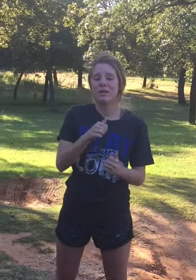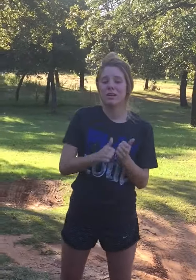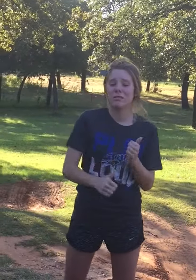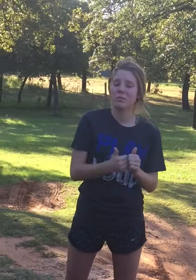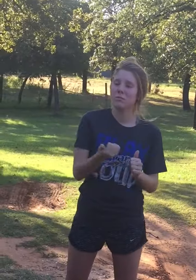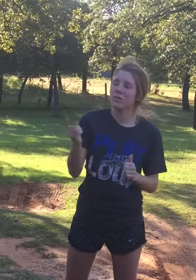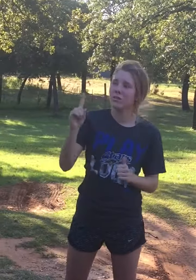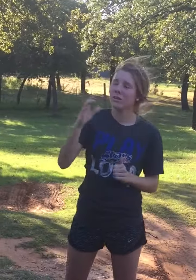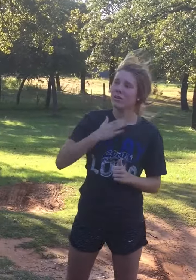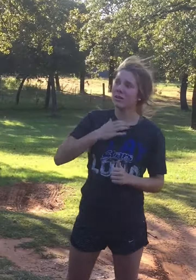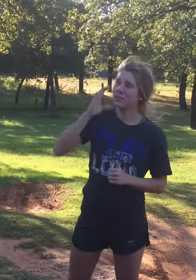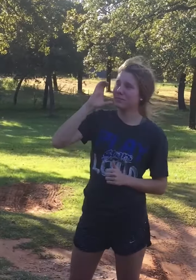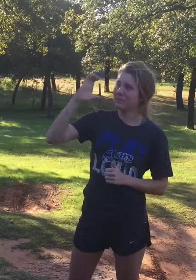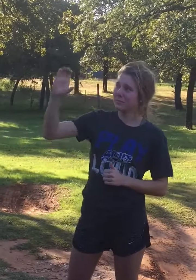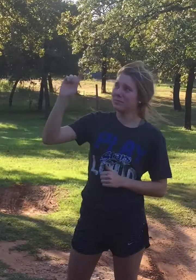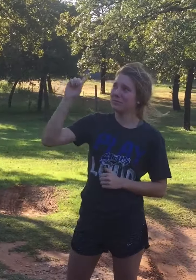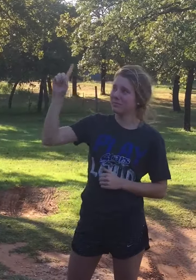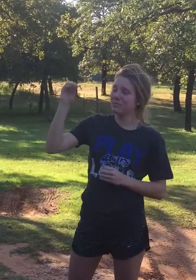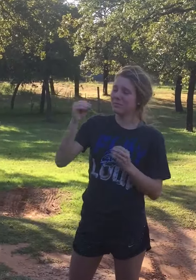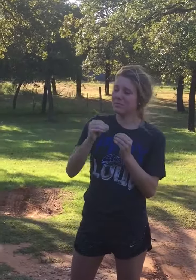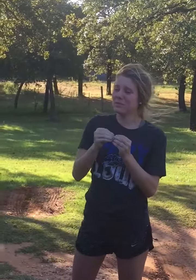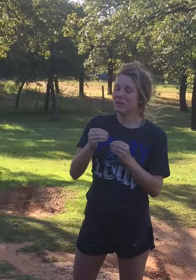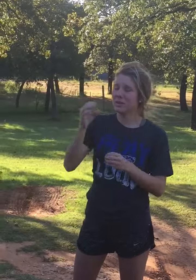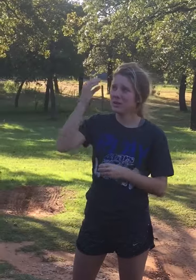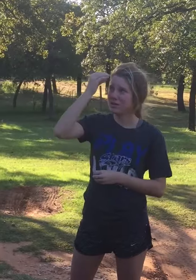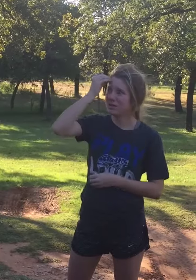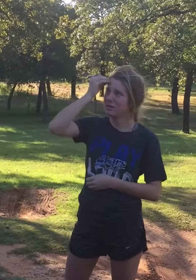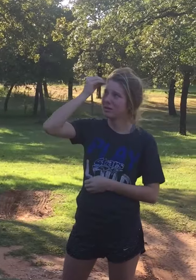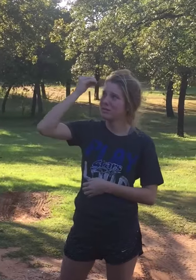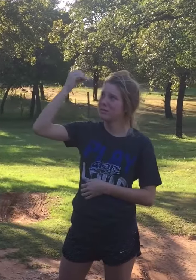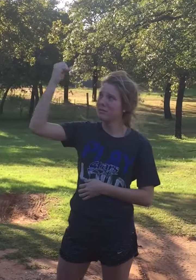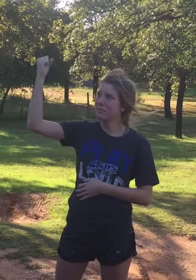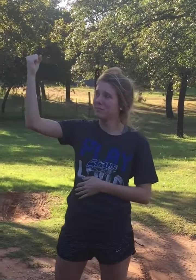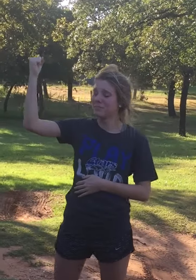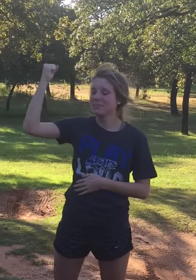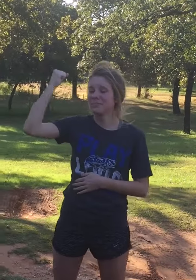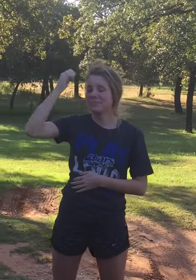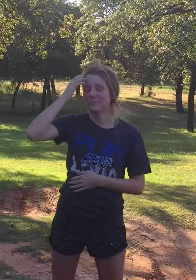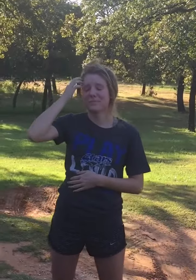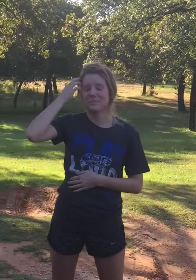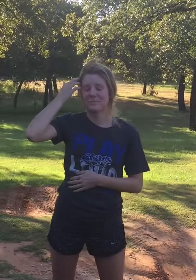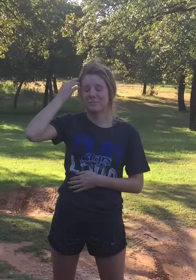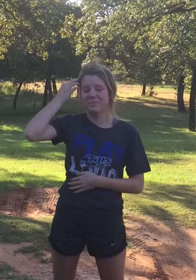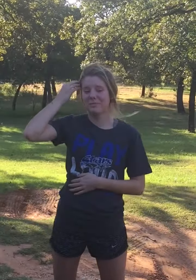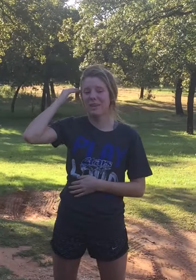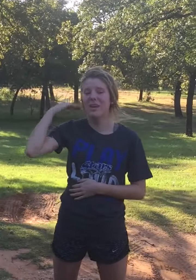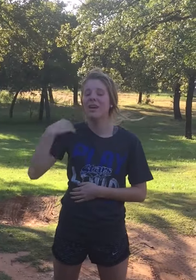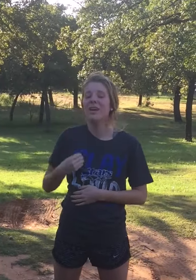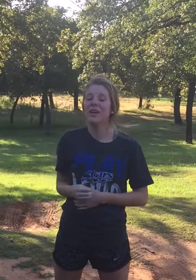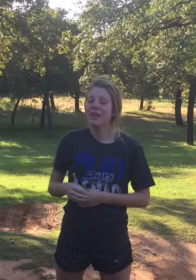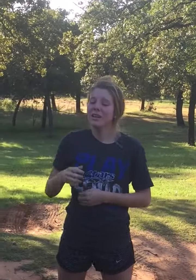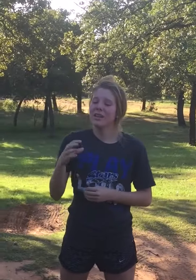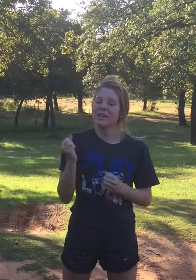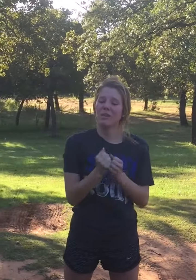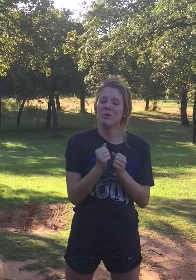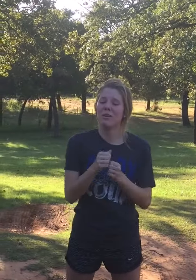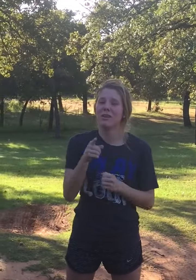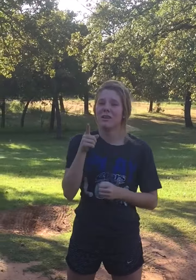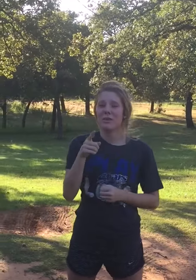Everywhere I live there's one more memory. And there's a little bit of